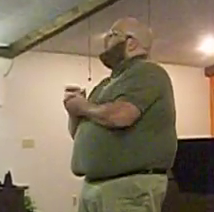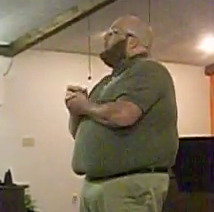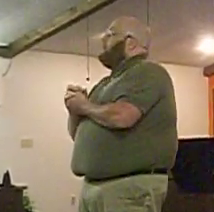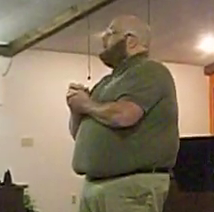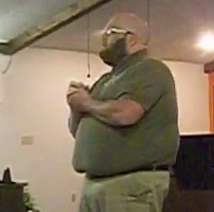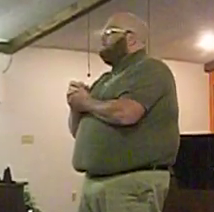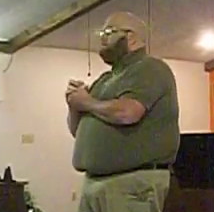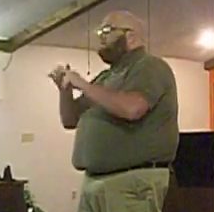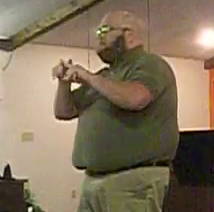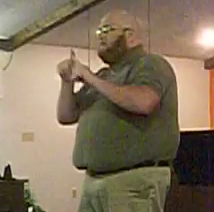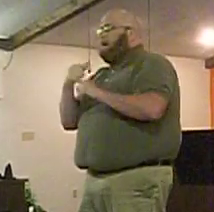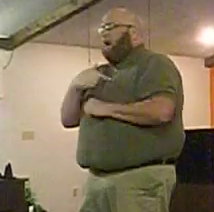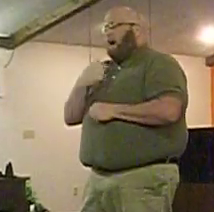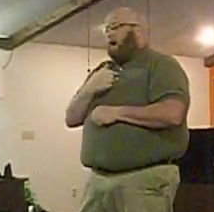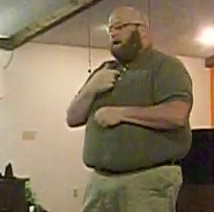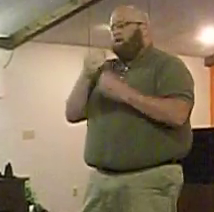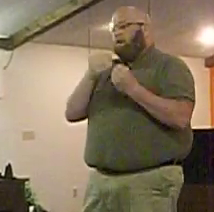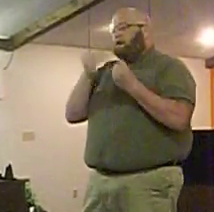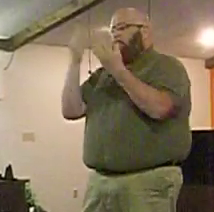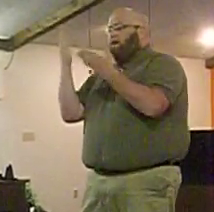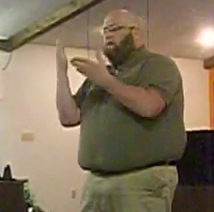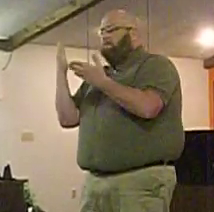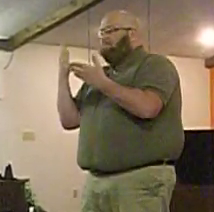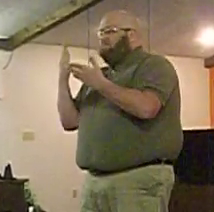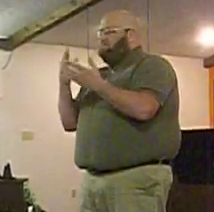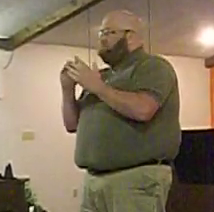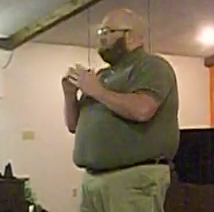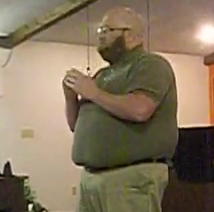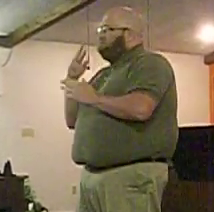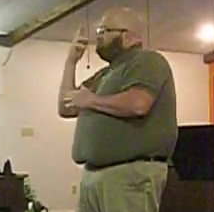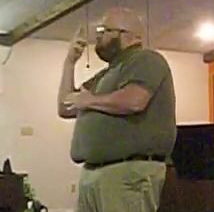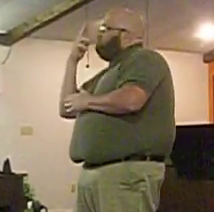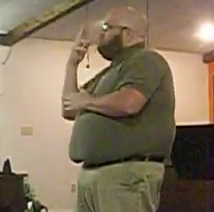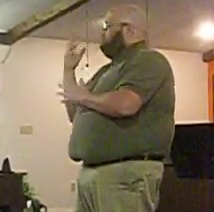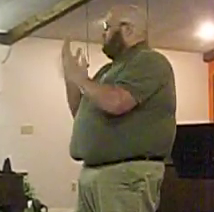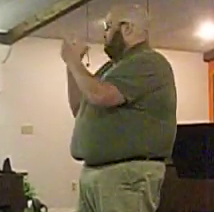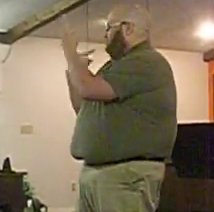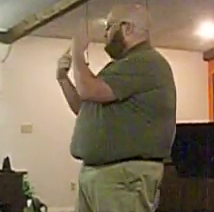I thought it would cause you to cry.